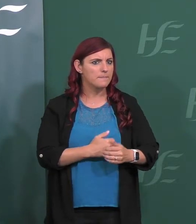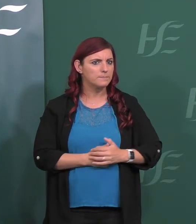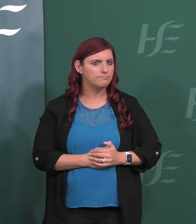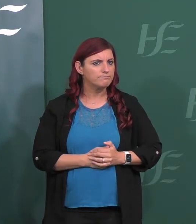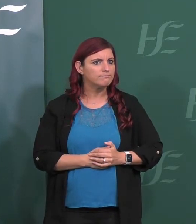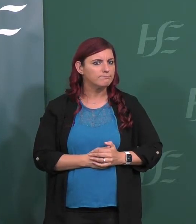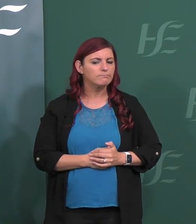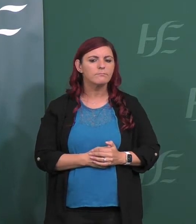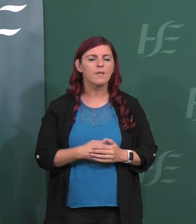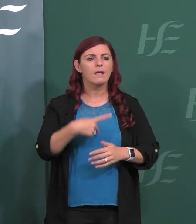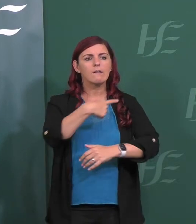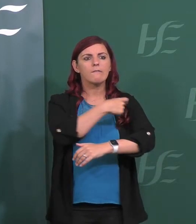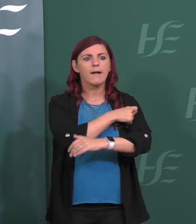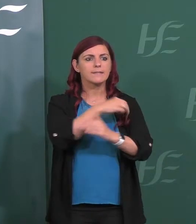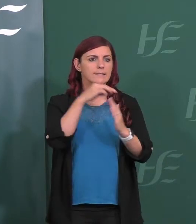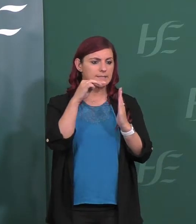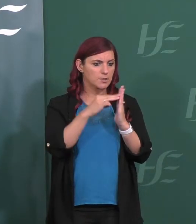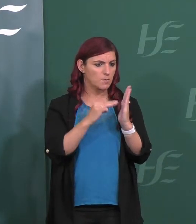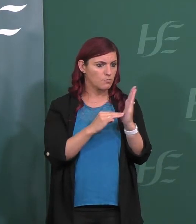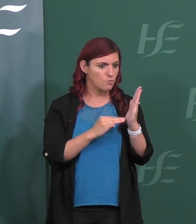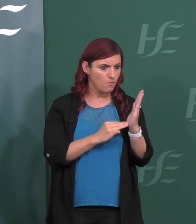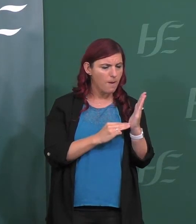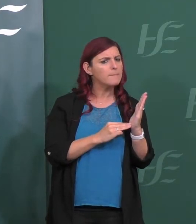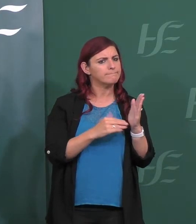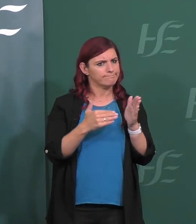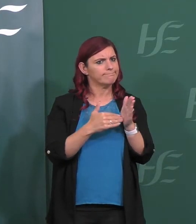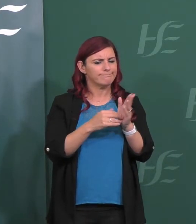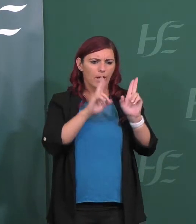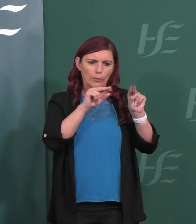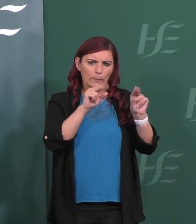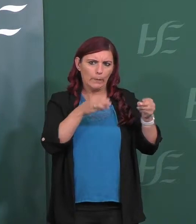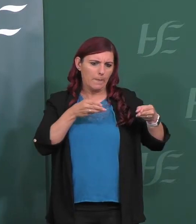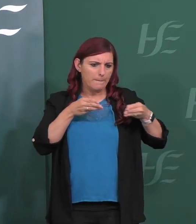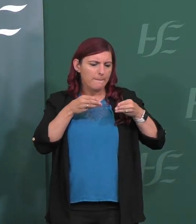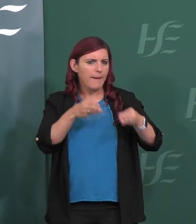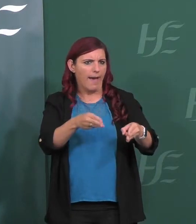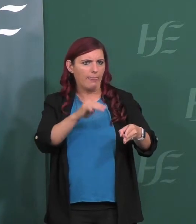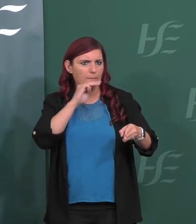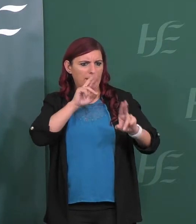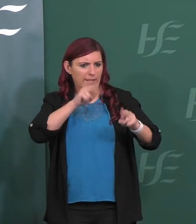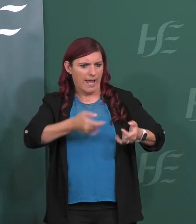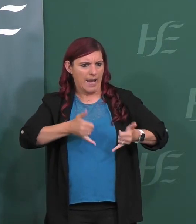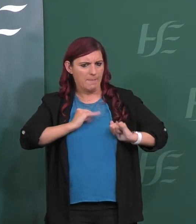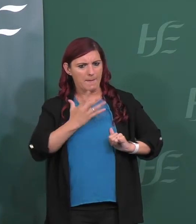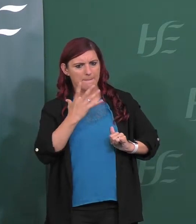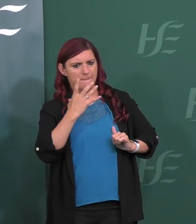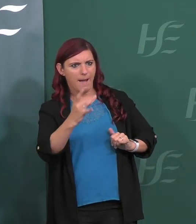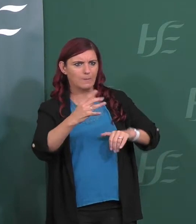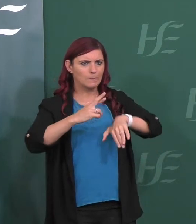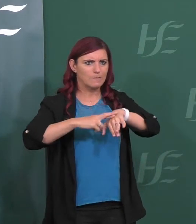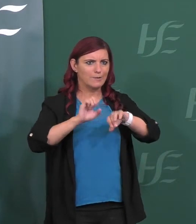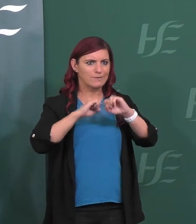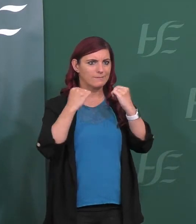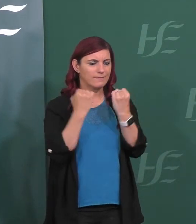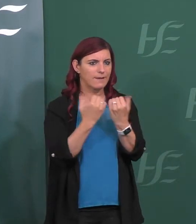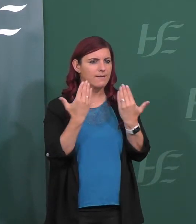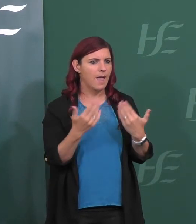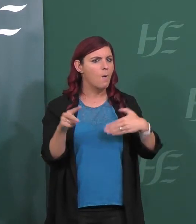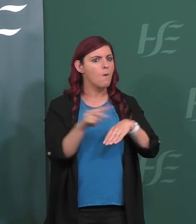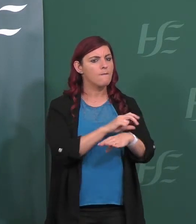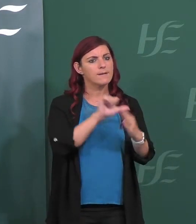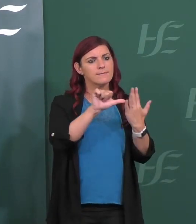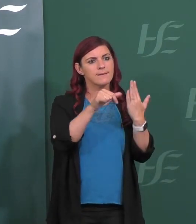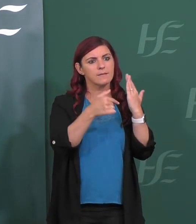The vaccination programme in reality does give us a new gateway back to a much better society, with now over 6.5